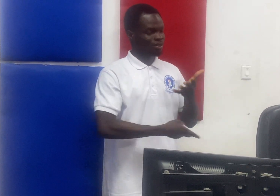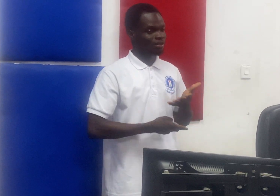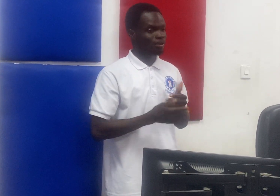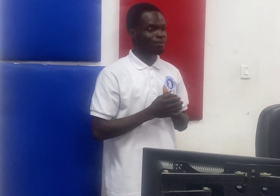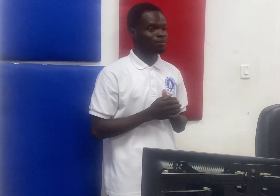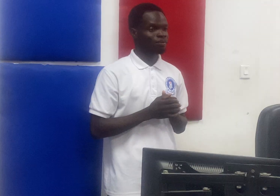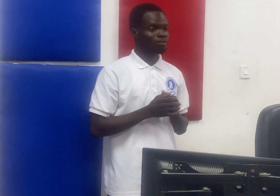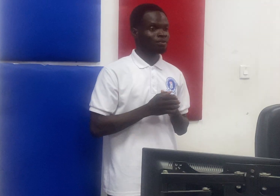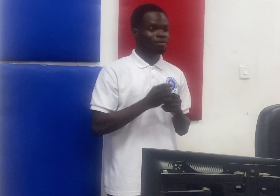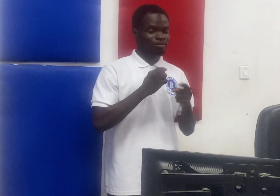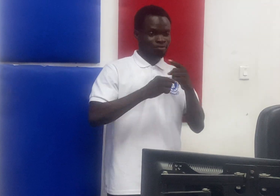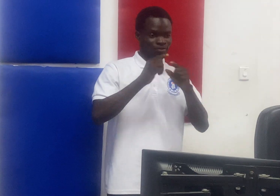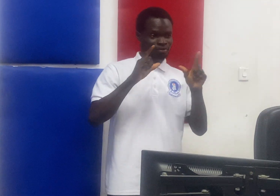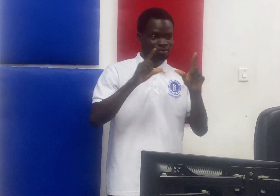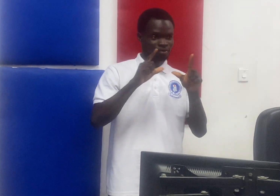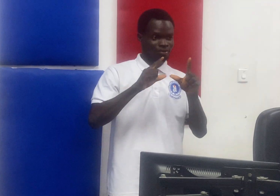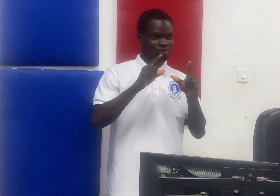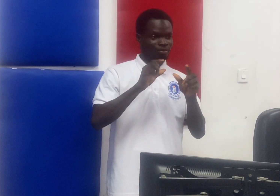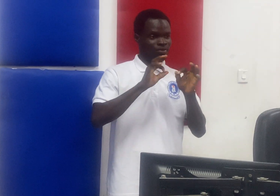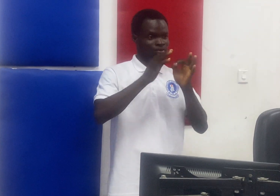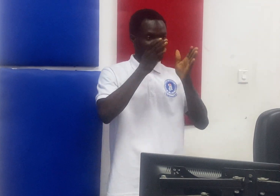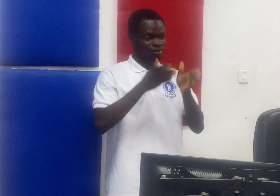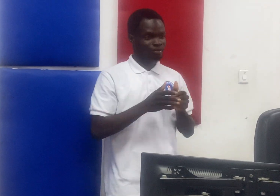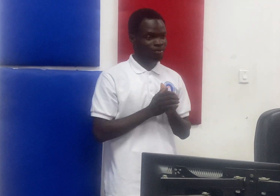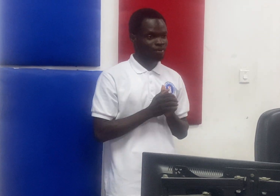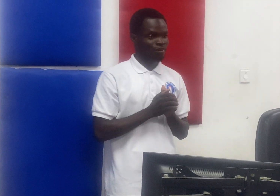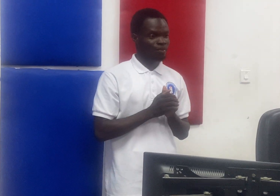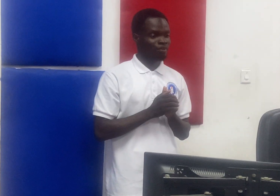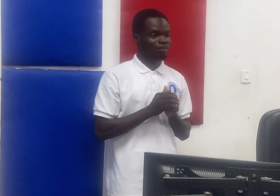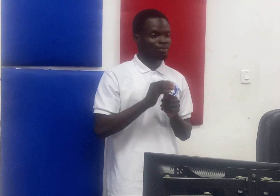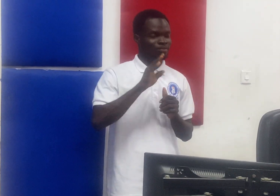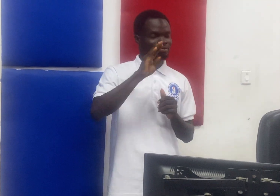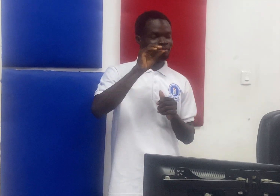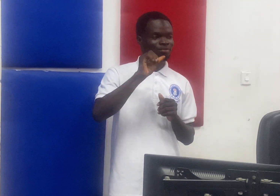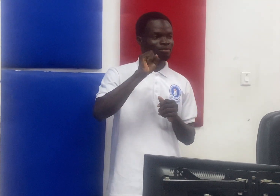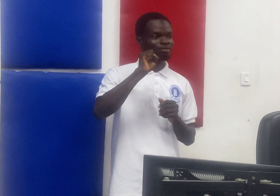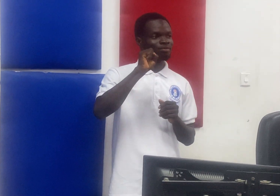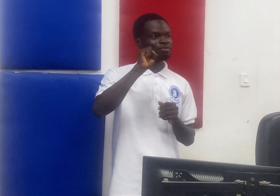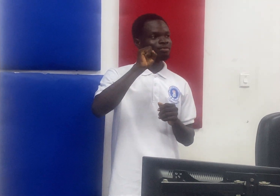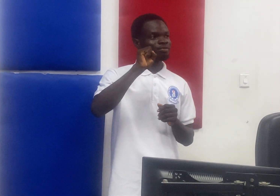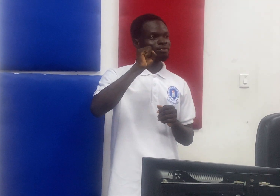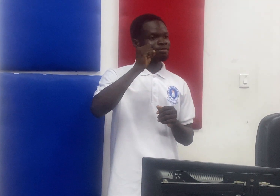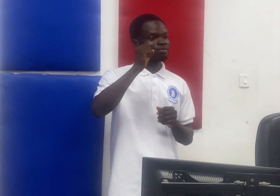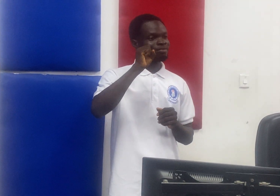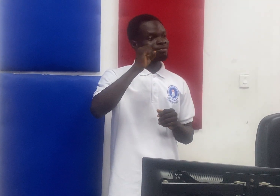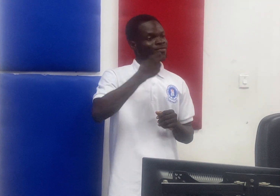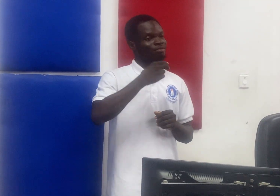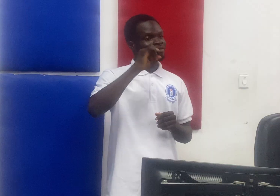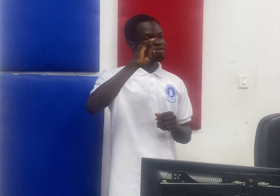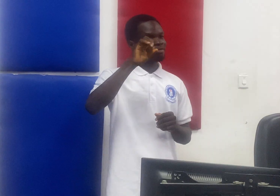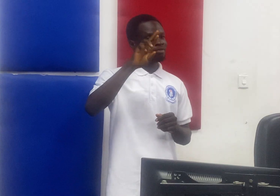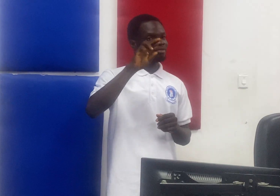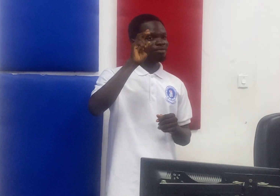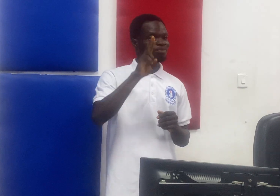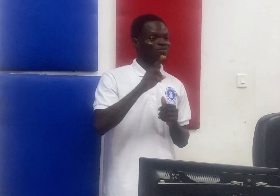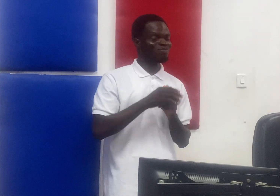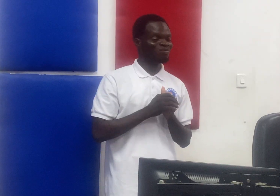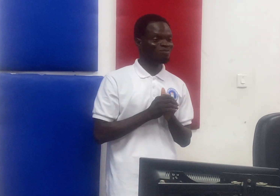interpreter, Bashiru Osman. Our guests too, Mrs. Millicent Chunifuo,